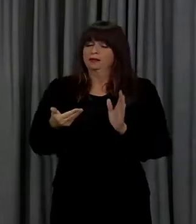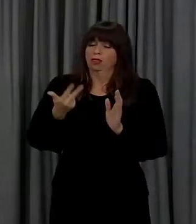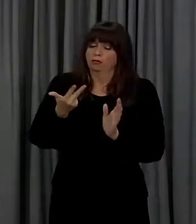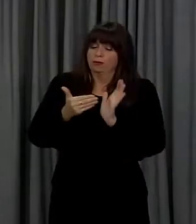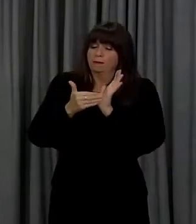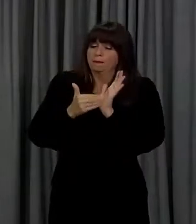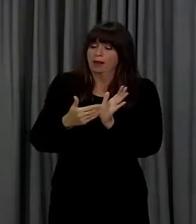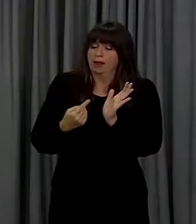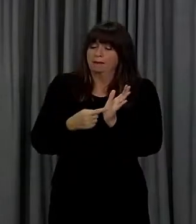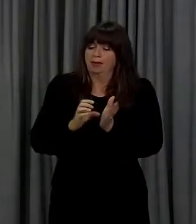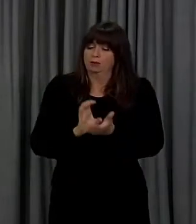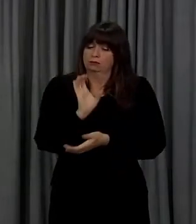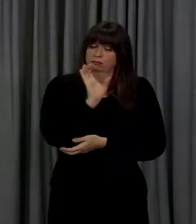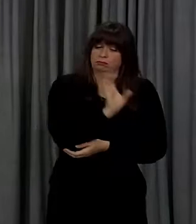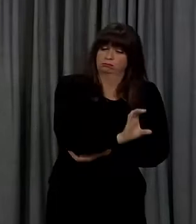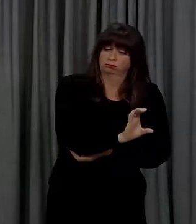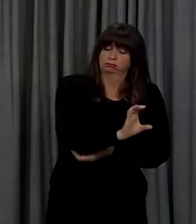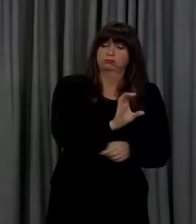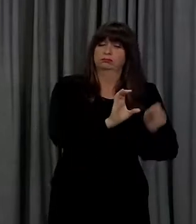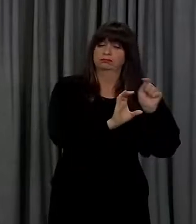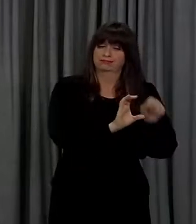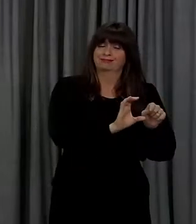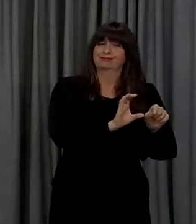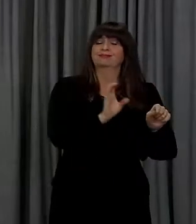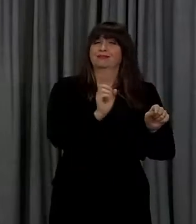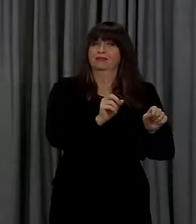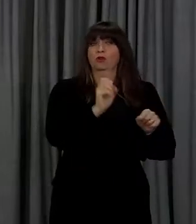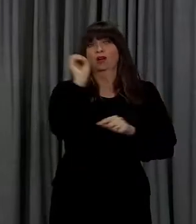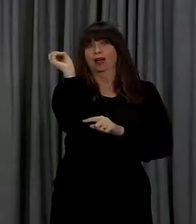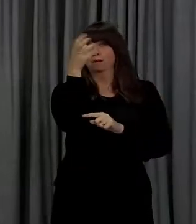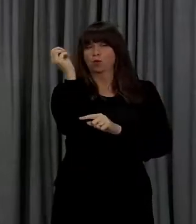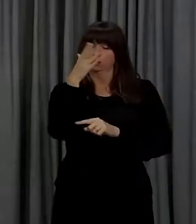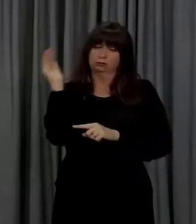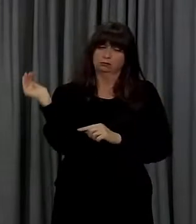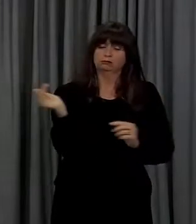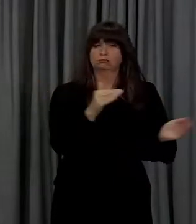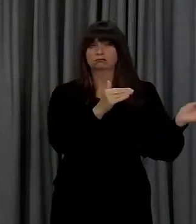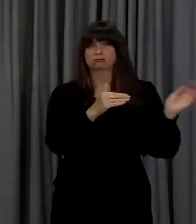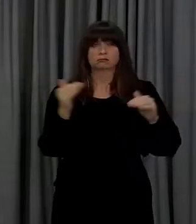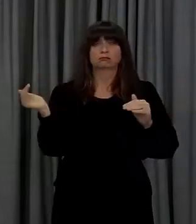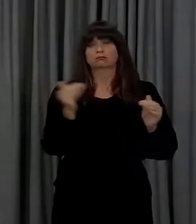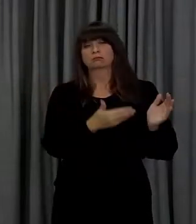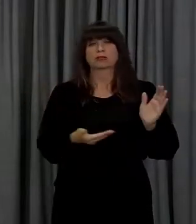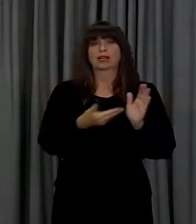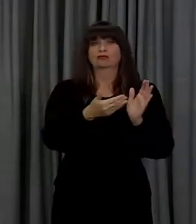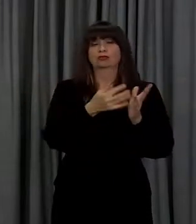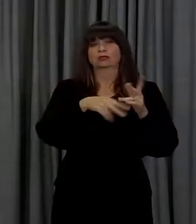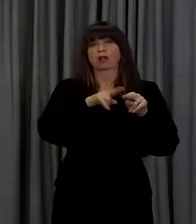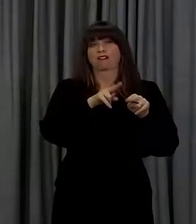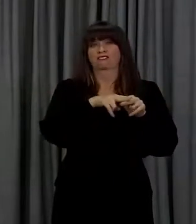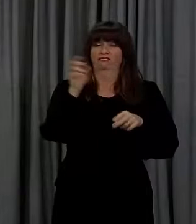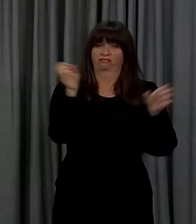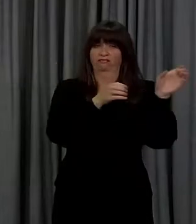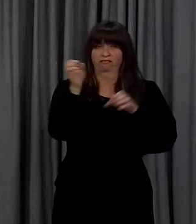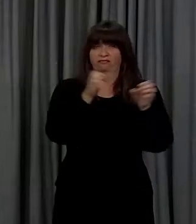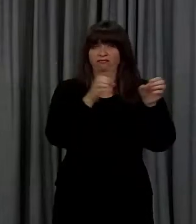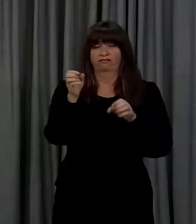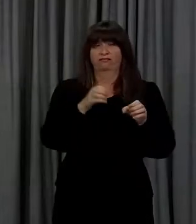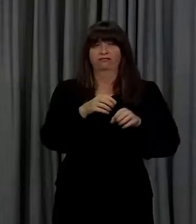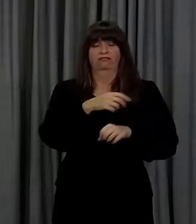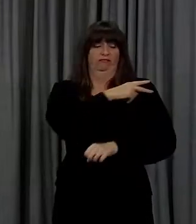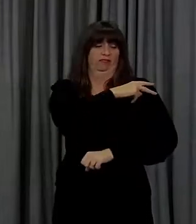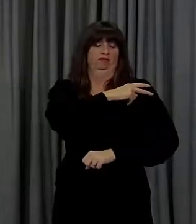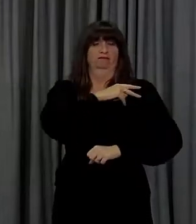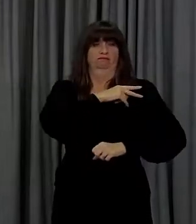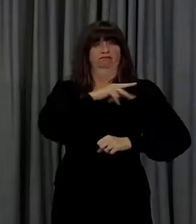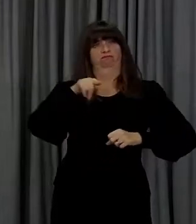million to recruit more emergency ambulance staff. And I'm pleased to say this winter, 100 new ambulance clinicians